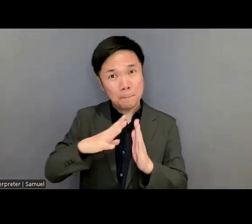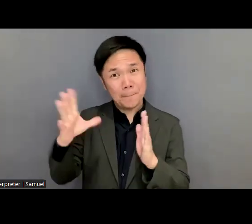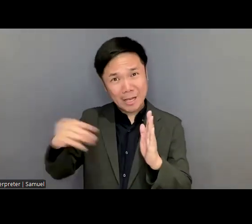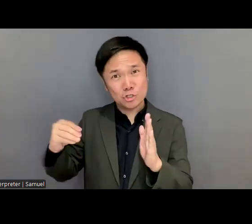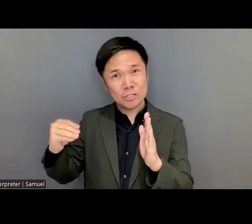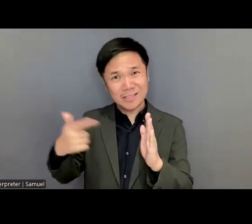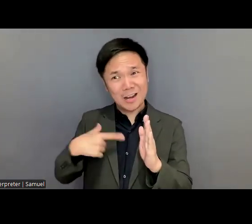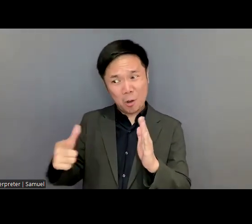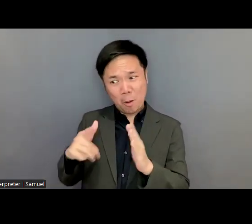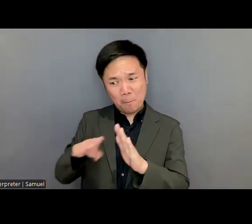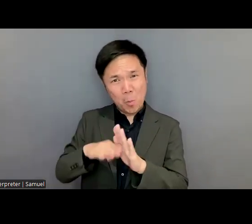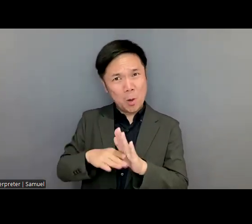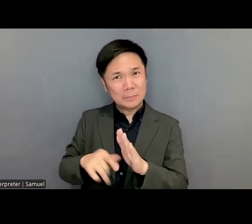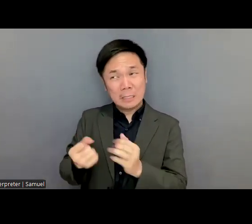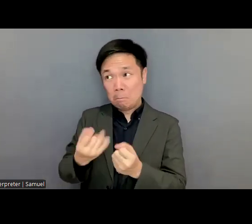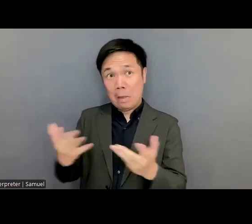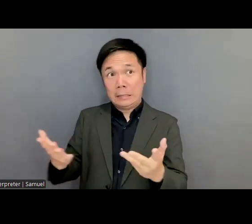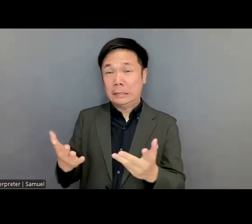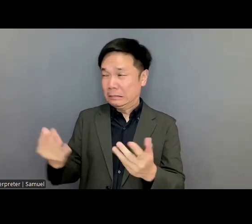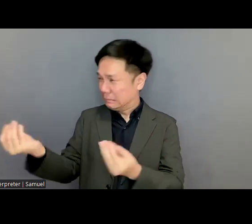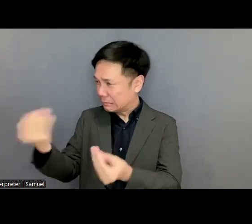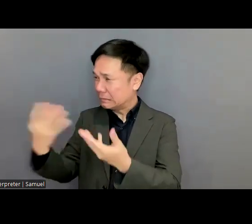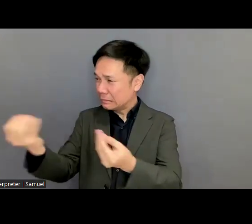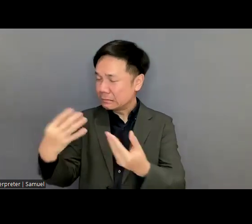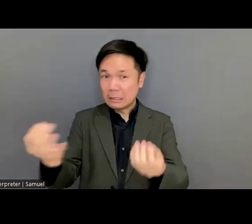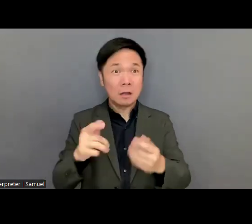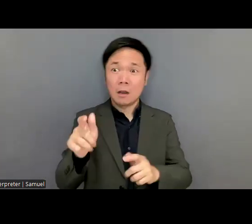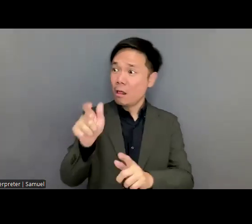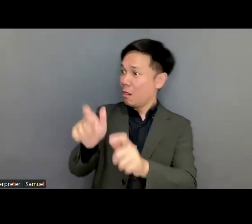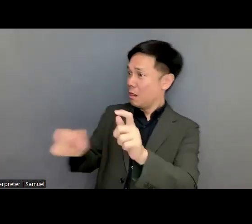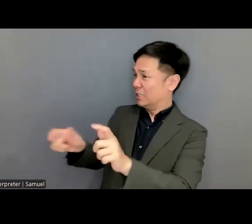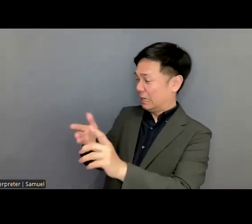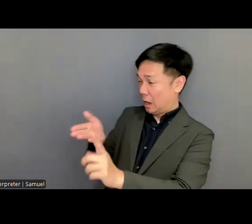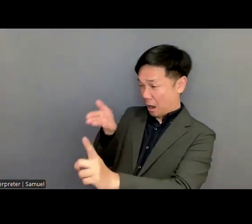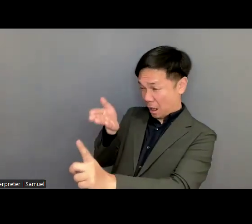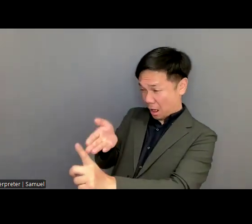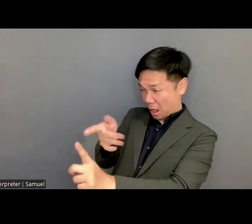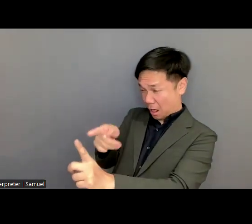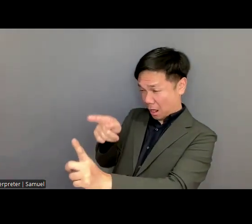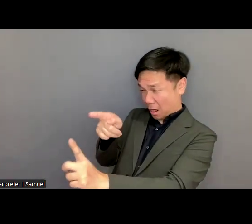Program, we are hearing stories where people with disabilities are accused of